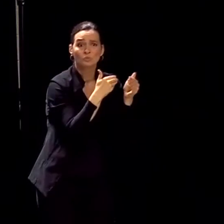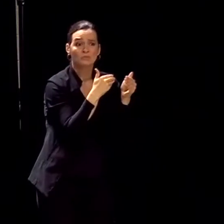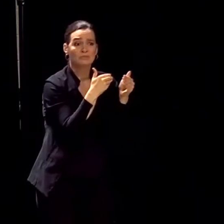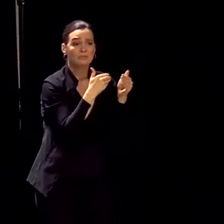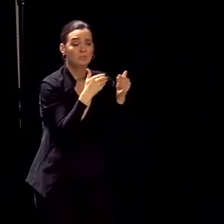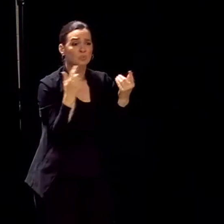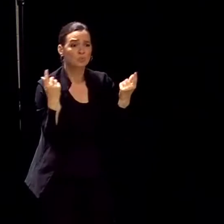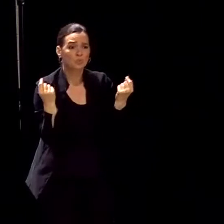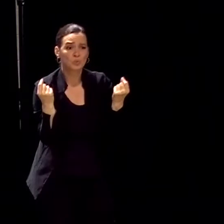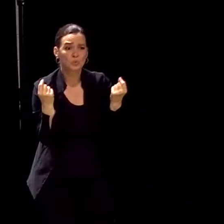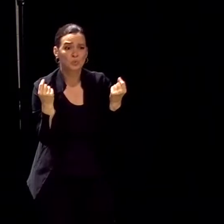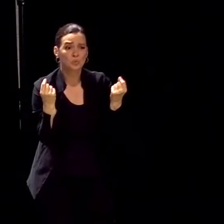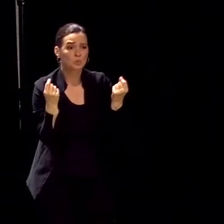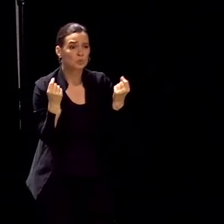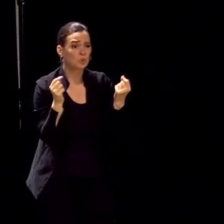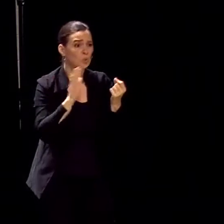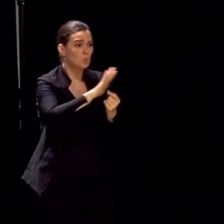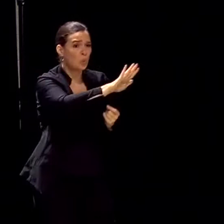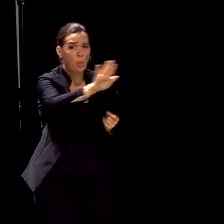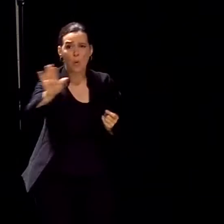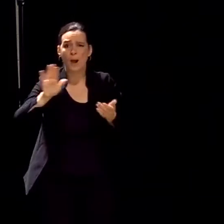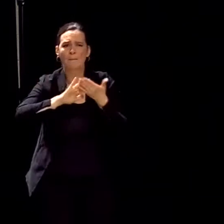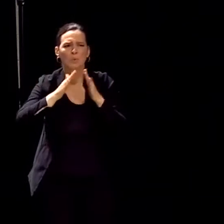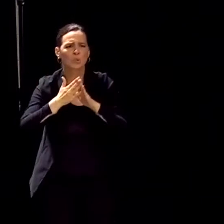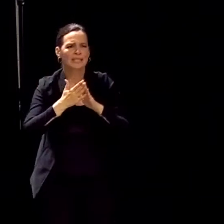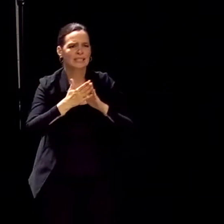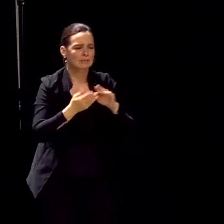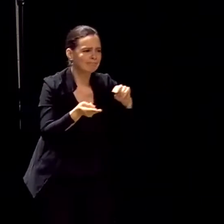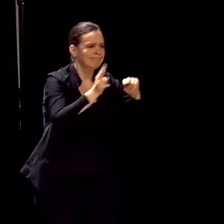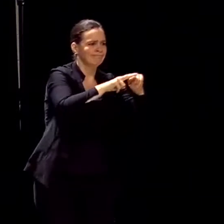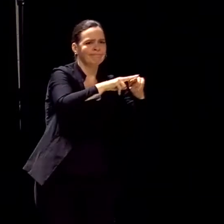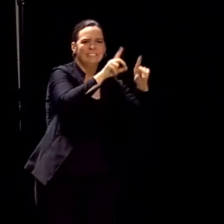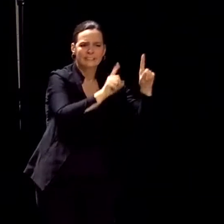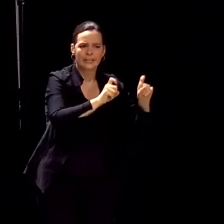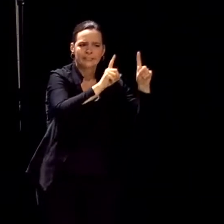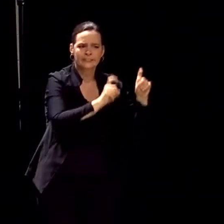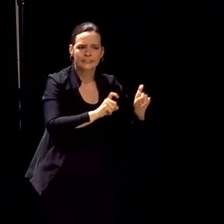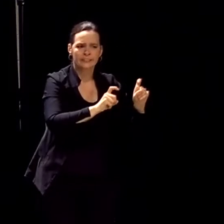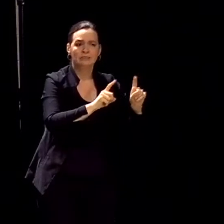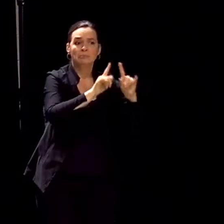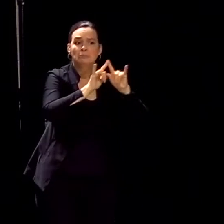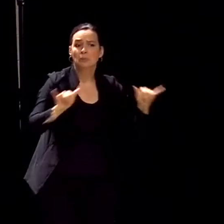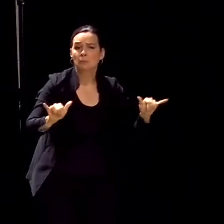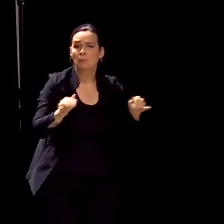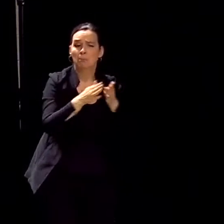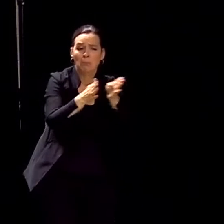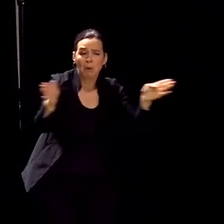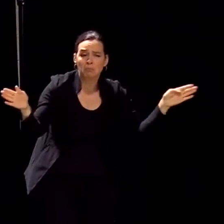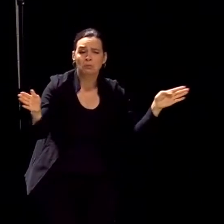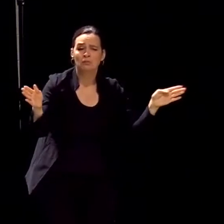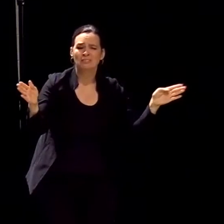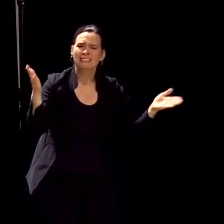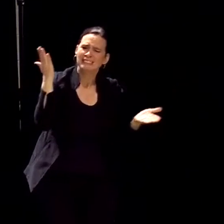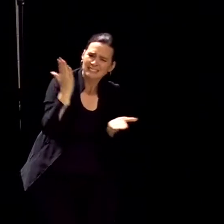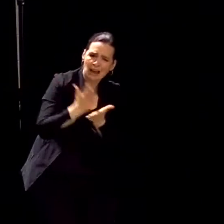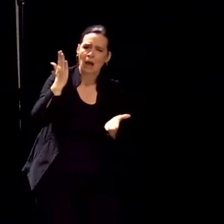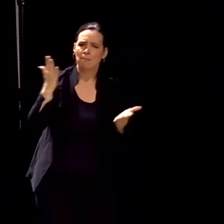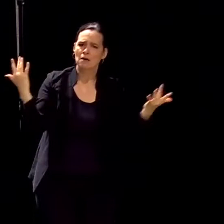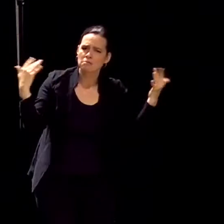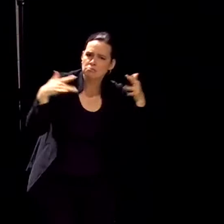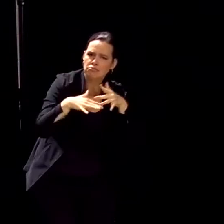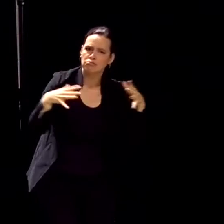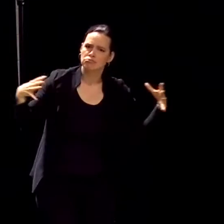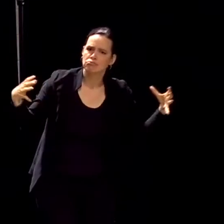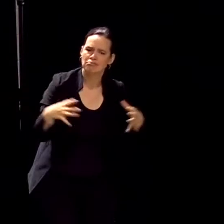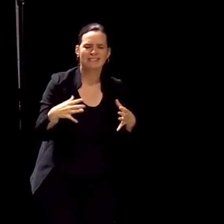testing in your community, but in addition to that, the gatherings, the neighborhood gatherings,